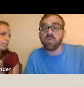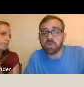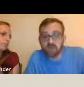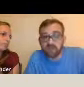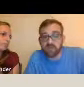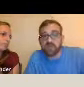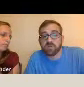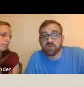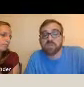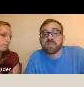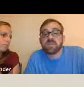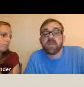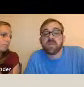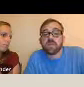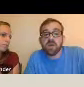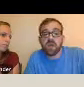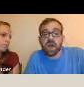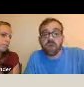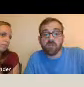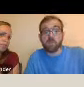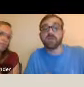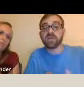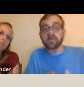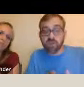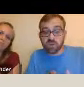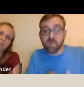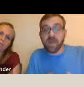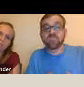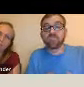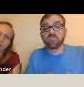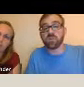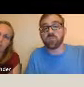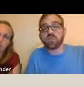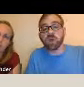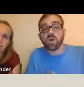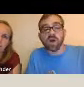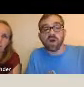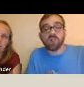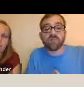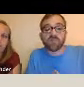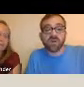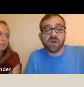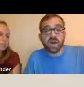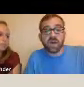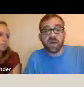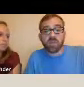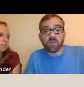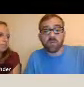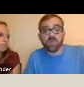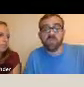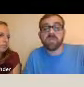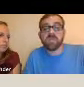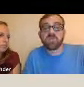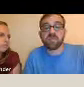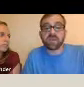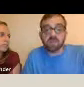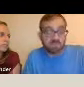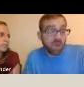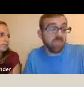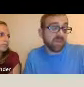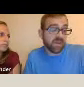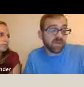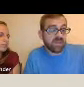way the Global Sign Languages team is set up, you don't need to finish your master's degree before going on the field, which for me, that's